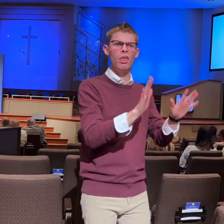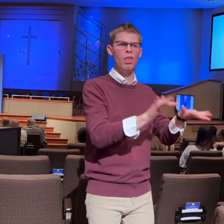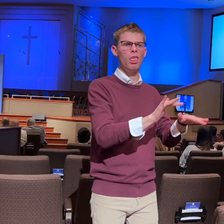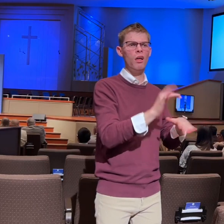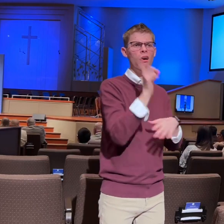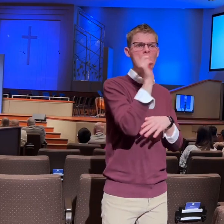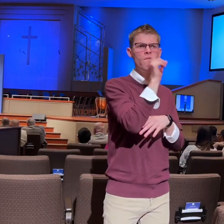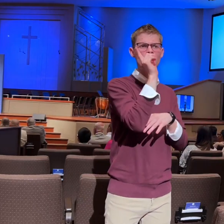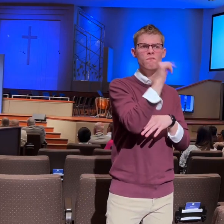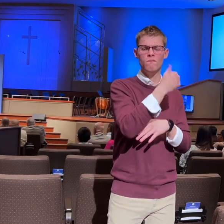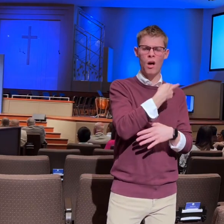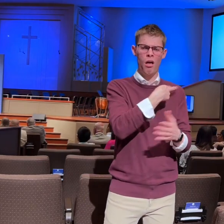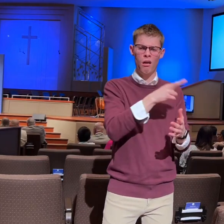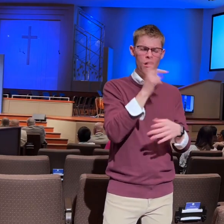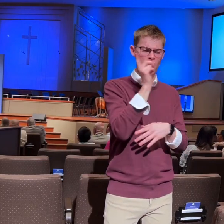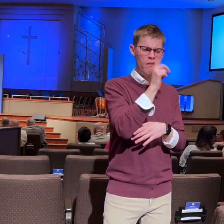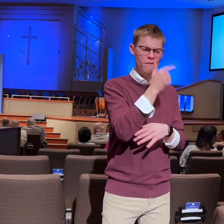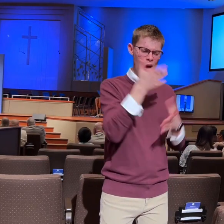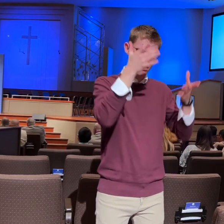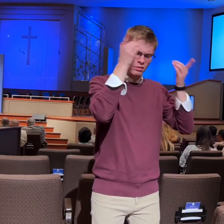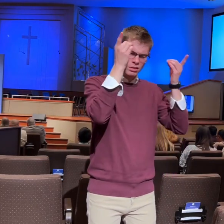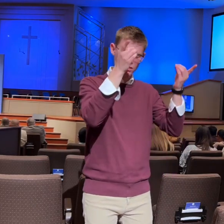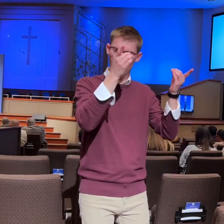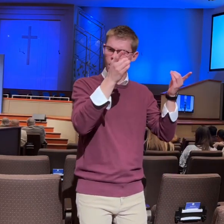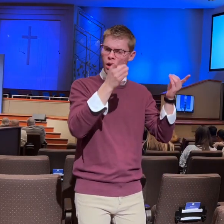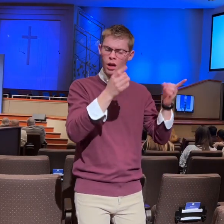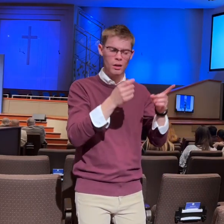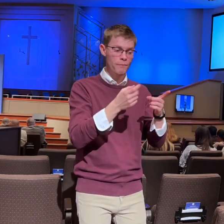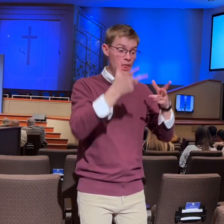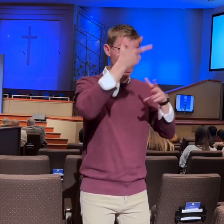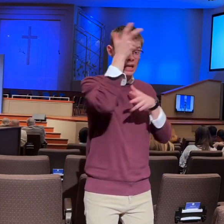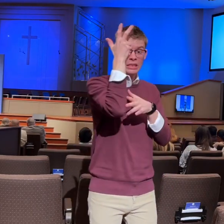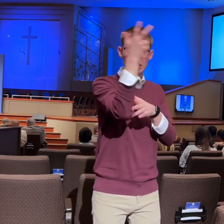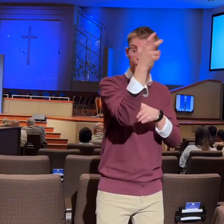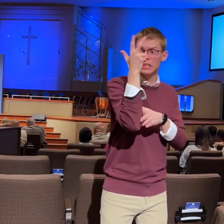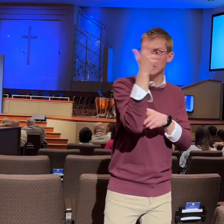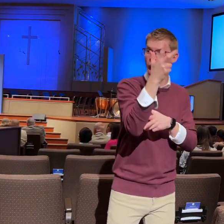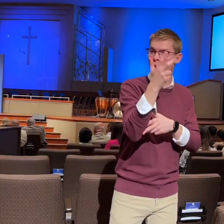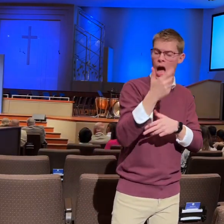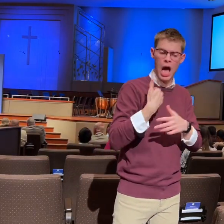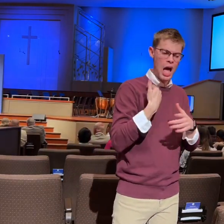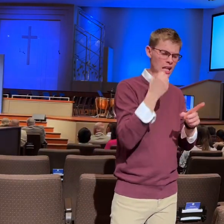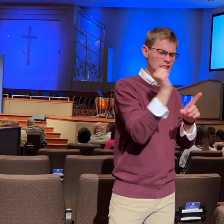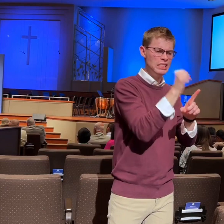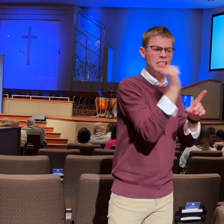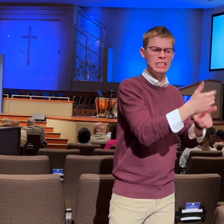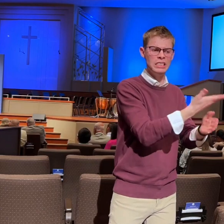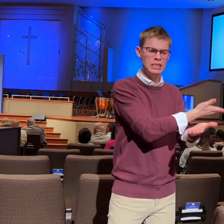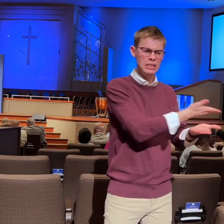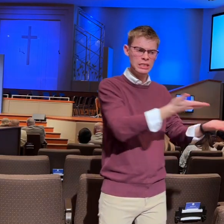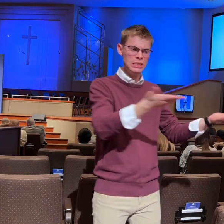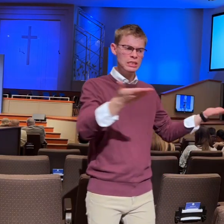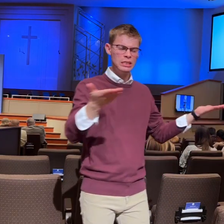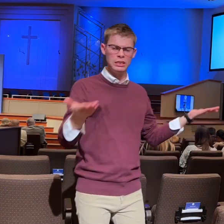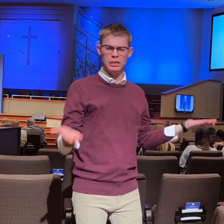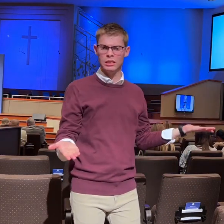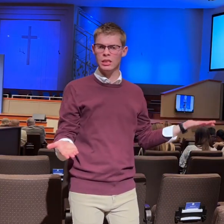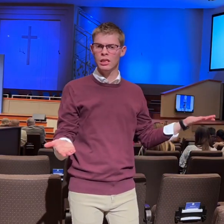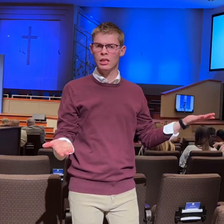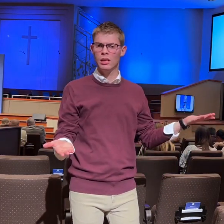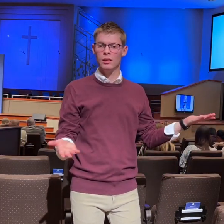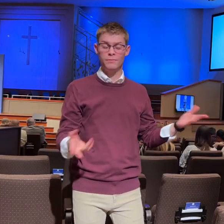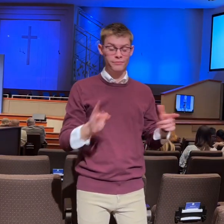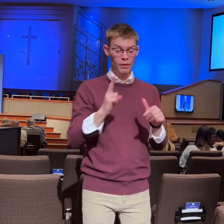types of false religion. Satan will deceive them. Satan is behind the false doctrine even today. And then Satan is a